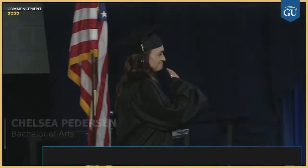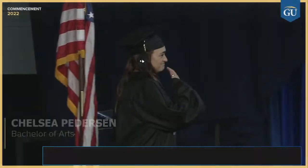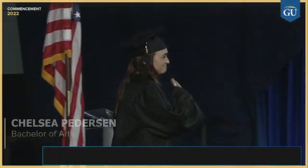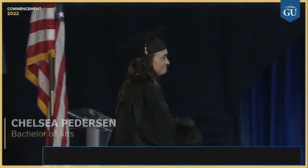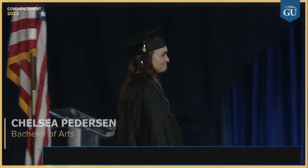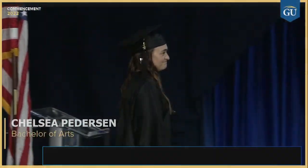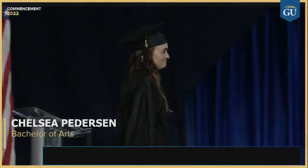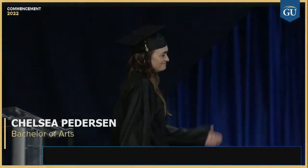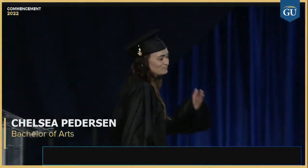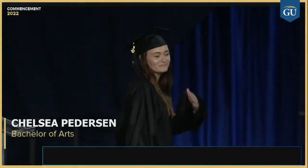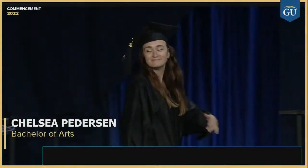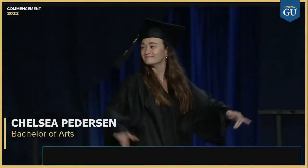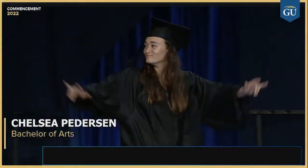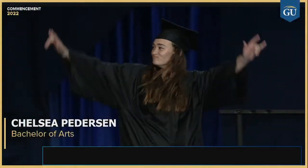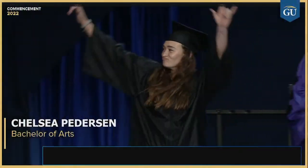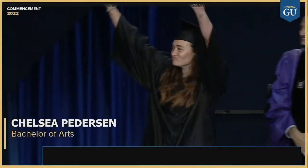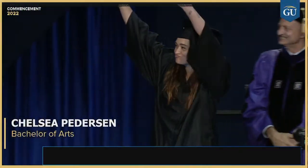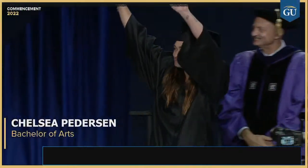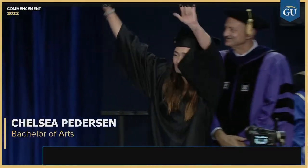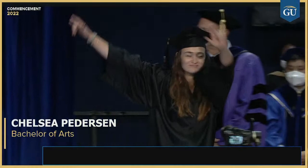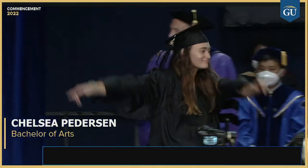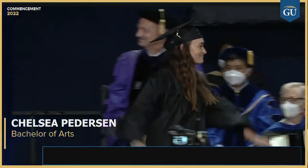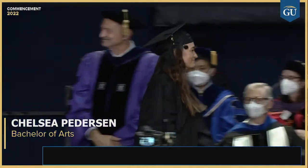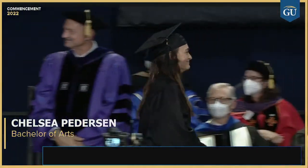Chelsea Peterson, Bachelor of Arts.